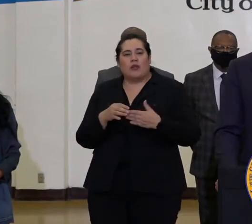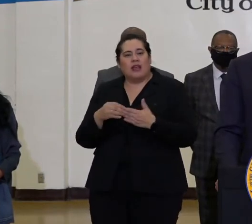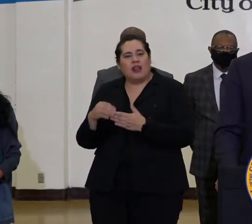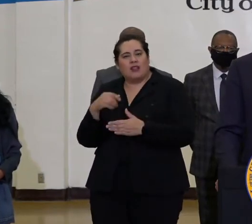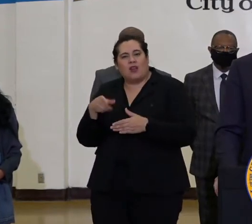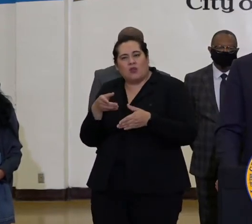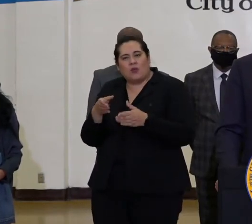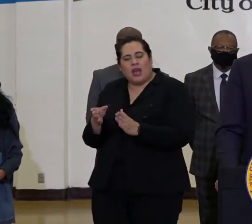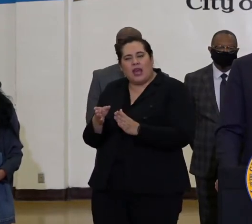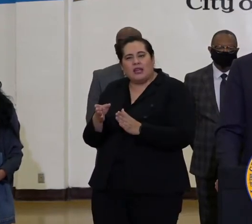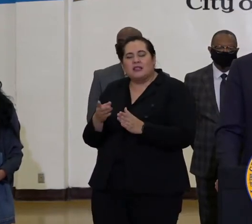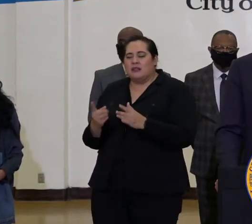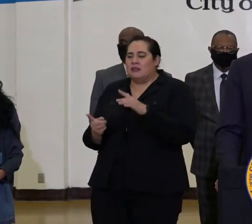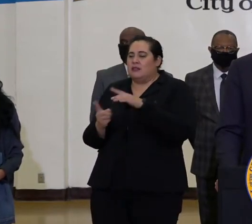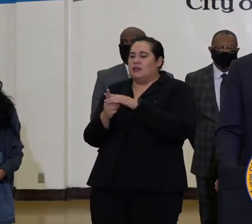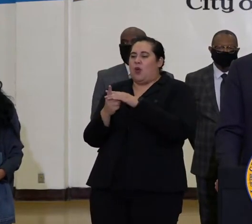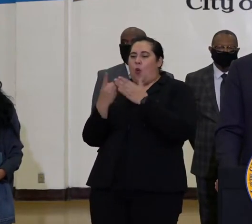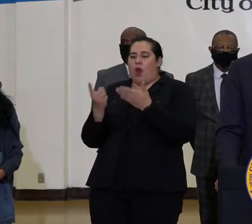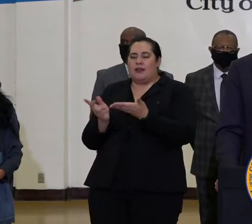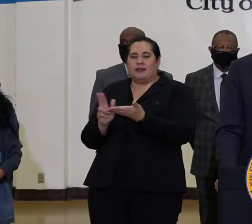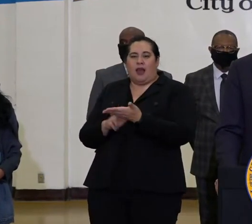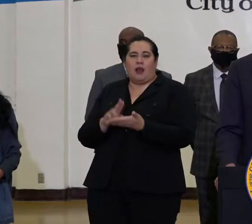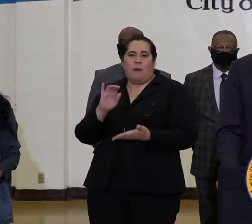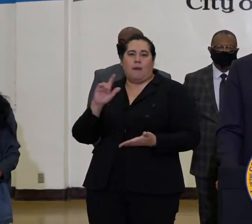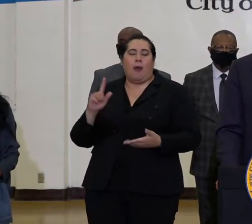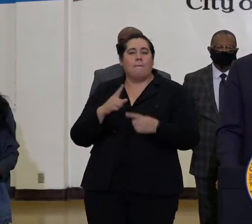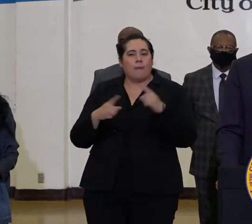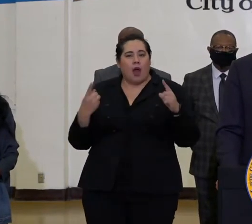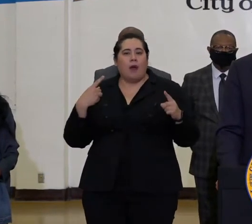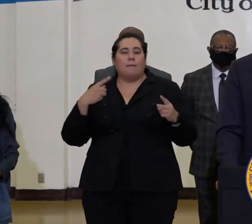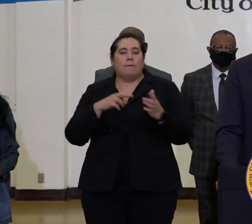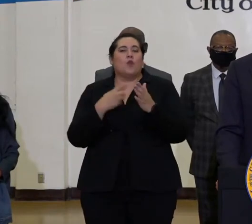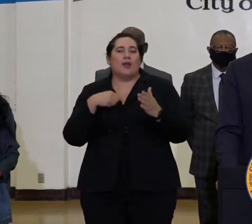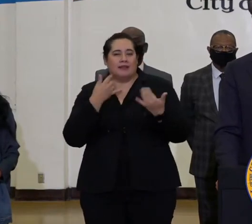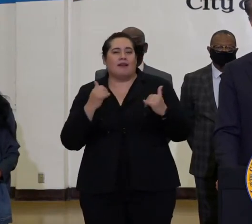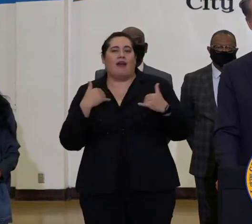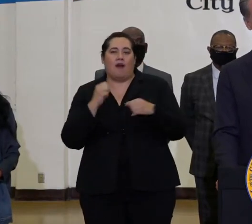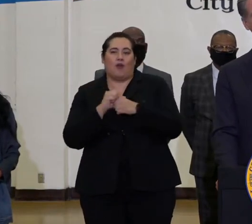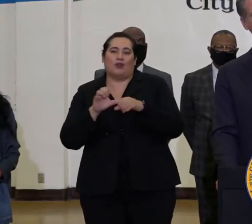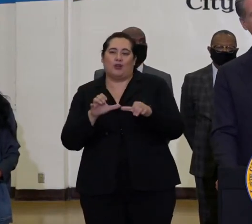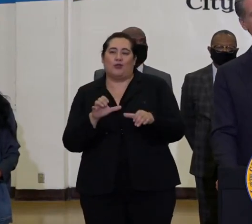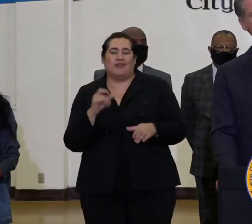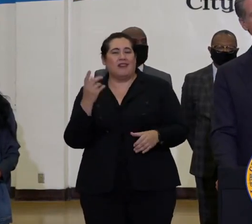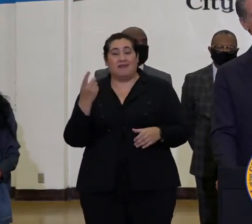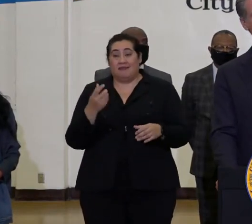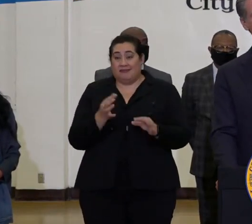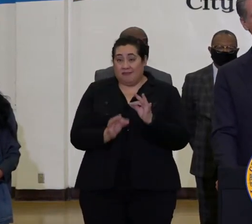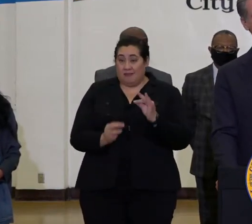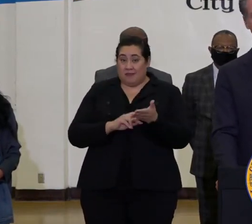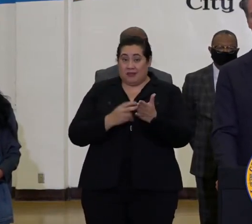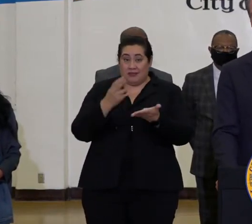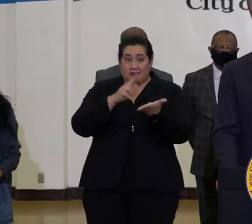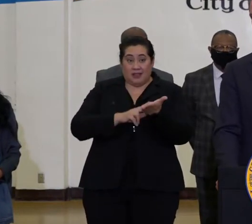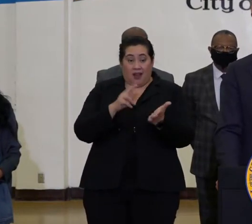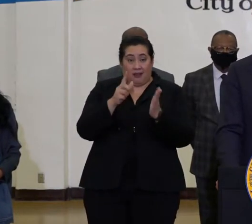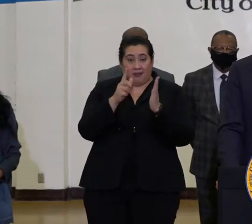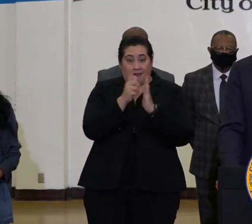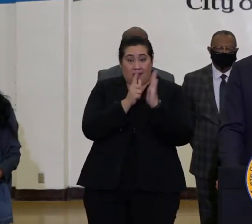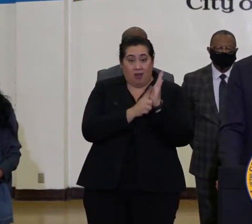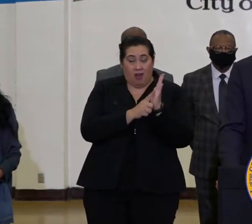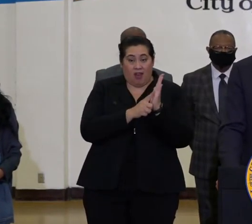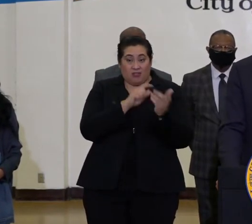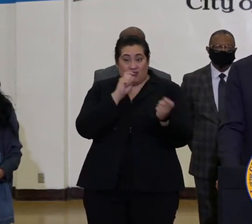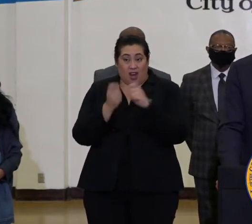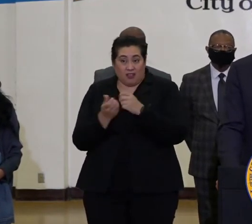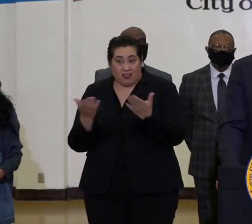presents itself when we sign these bills, but we have work to do. Just because you sign a piece of legislation doesn't change